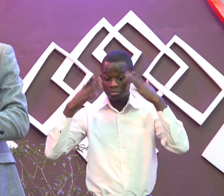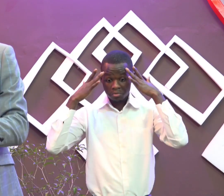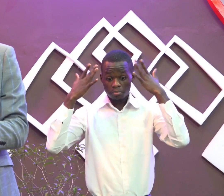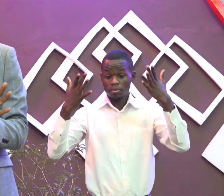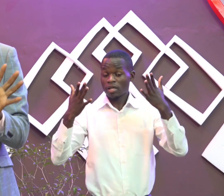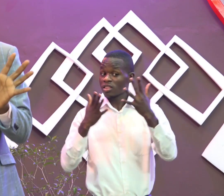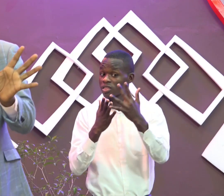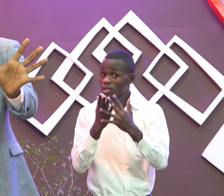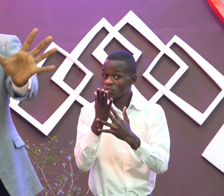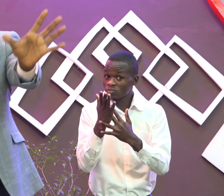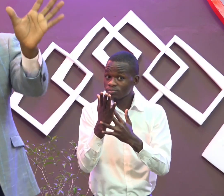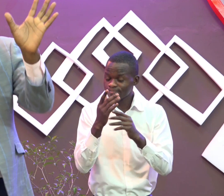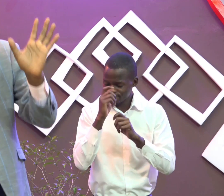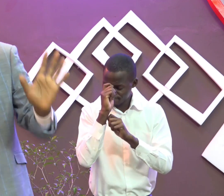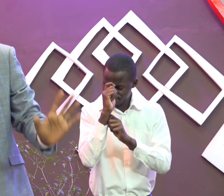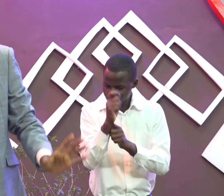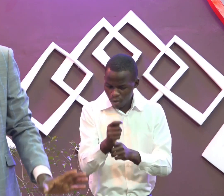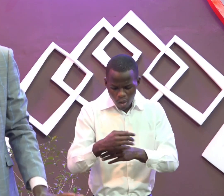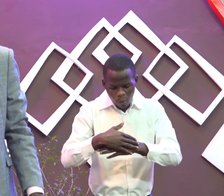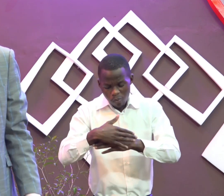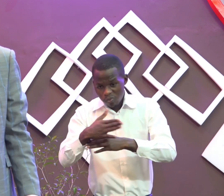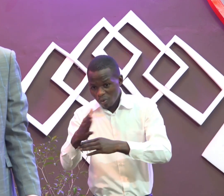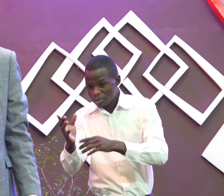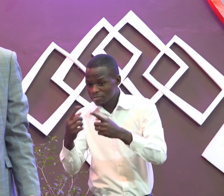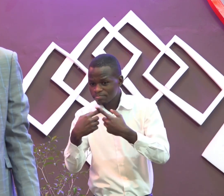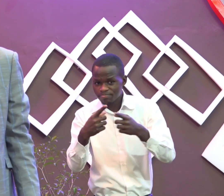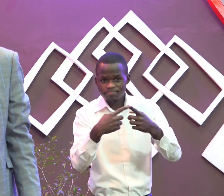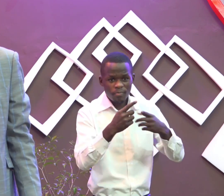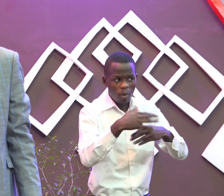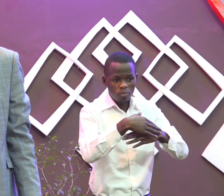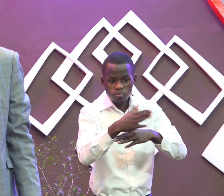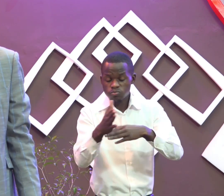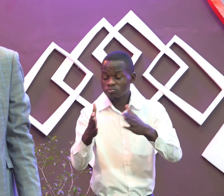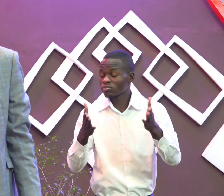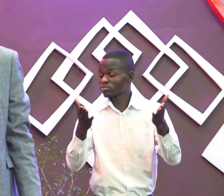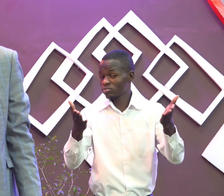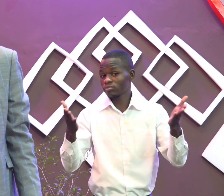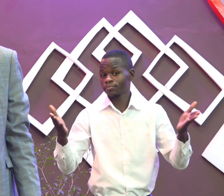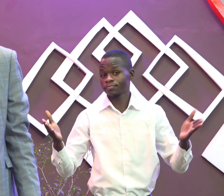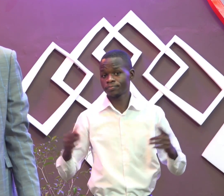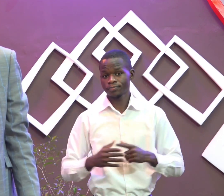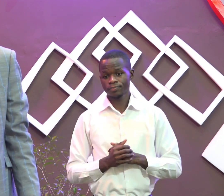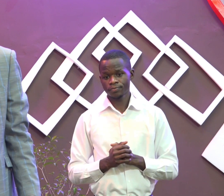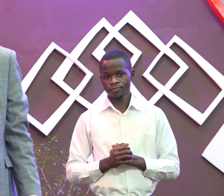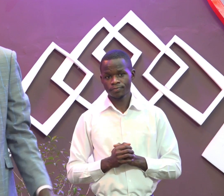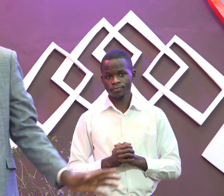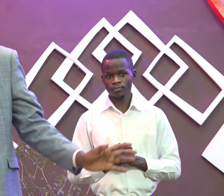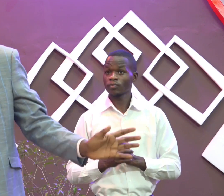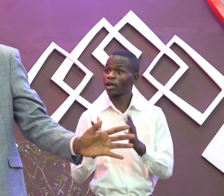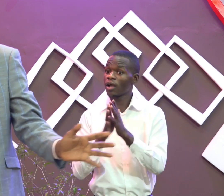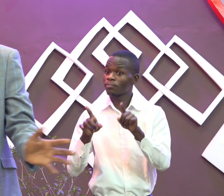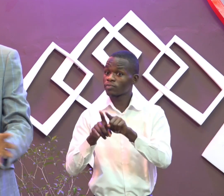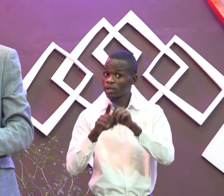mukumugondera kunzigulira enzigi. And I didn't know that in obeying him many doors are going to open for me. Era